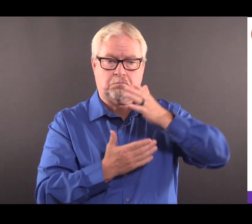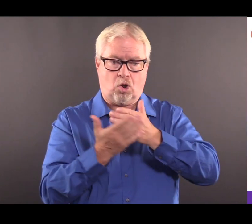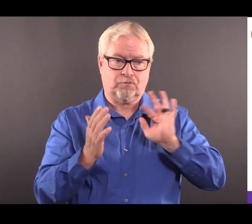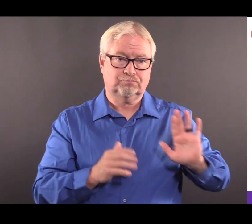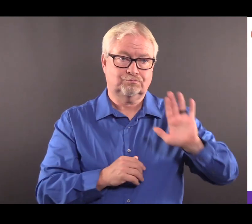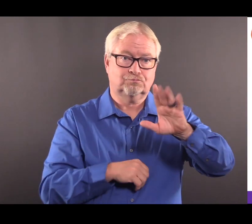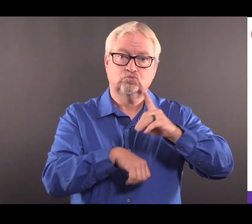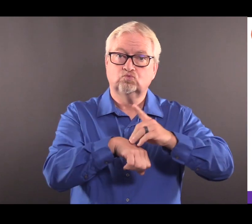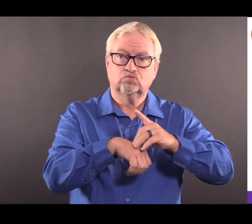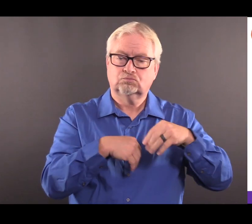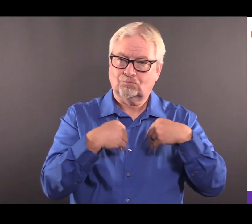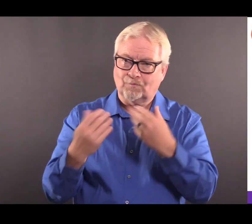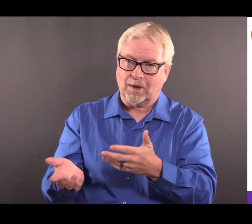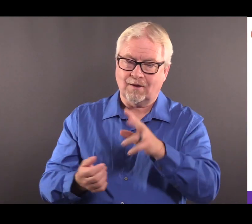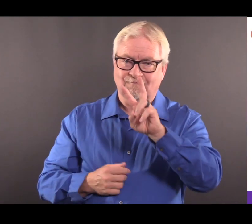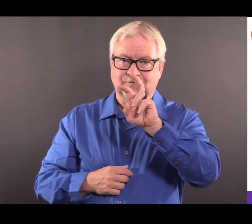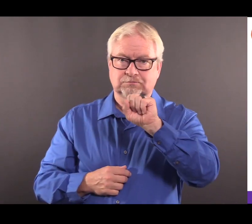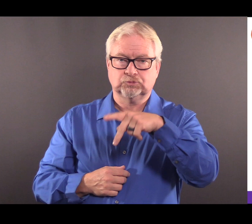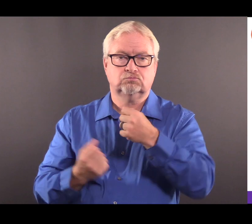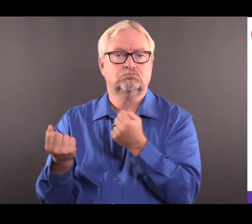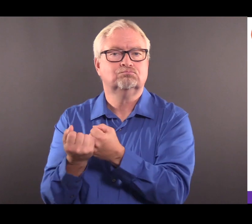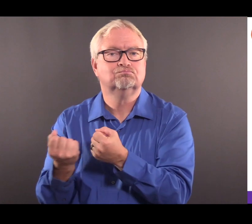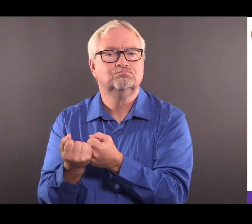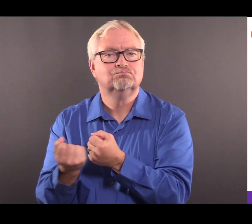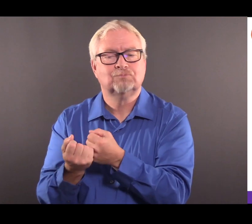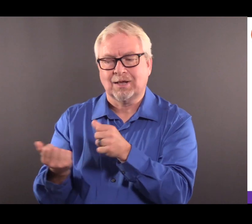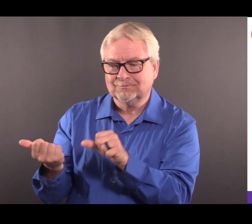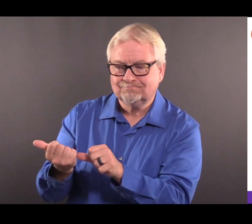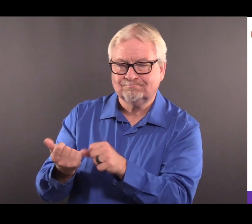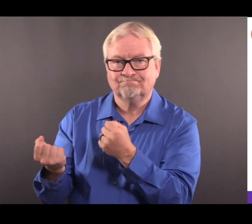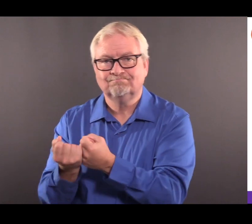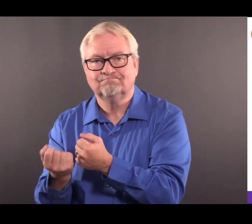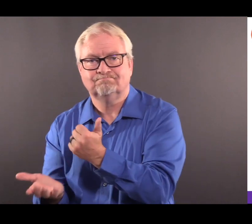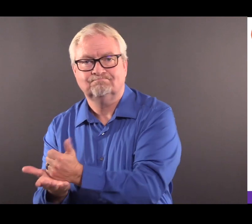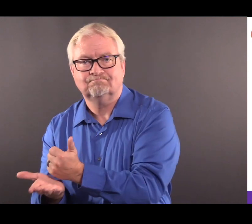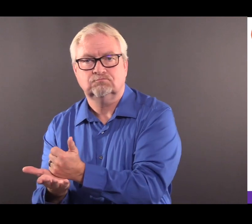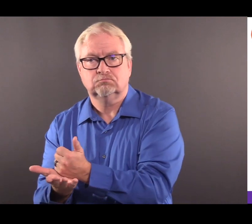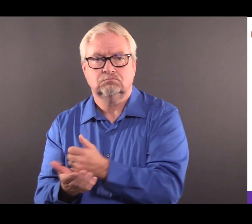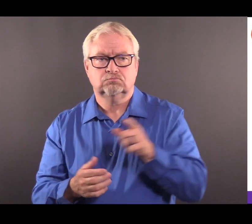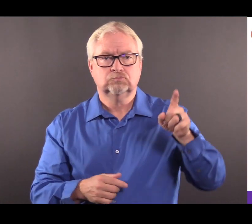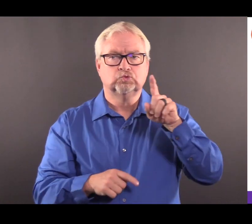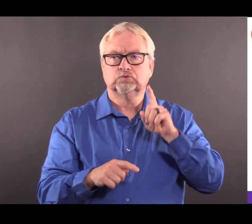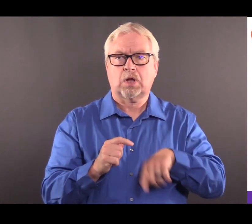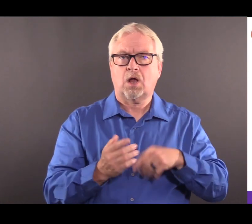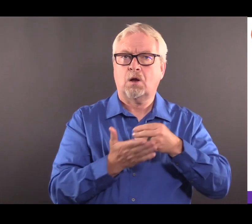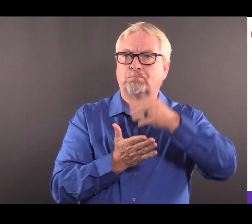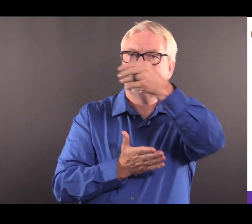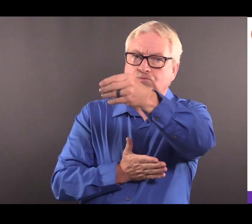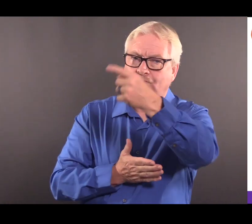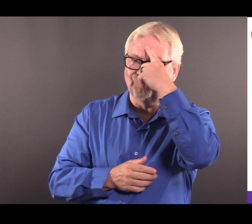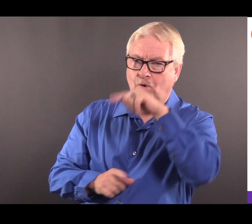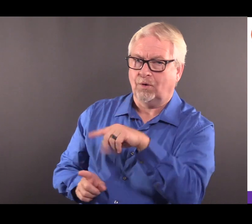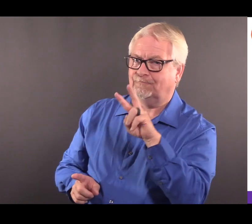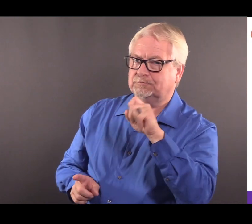HUD as part of their duties to provide VSPs with assistance where possible. They